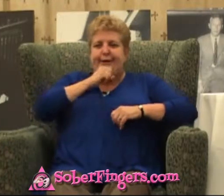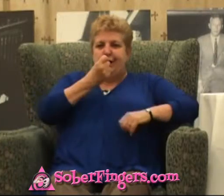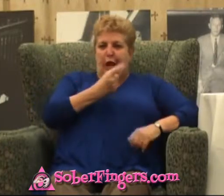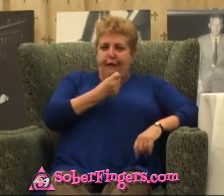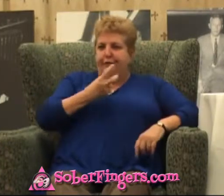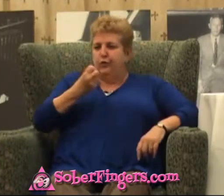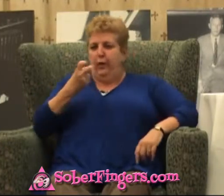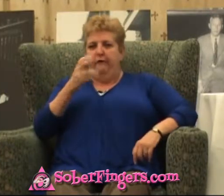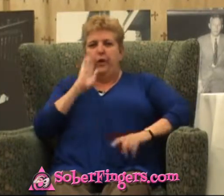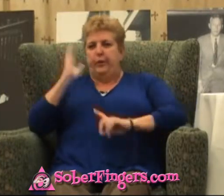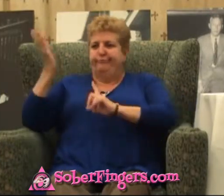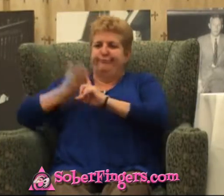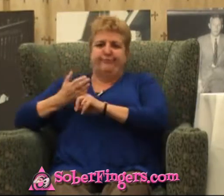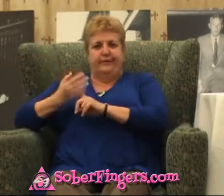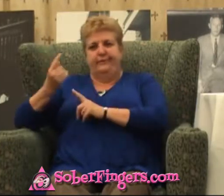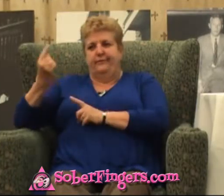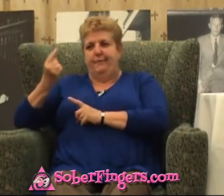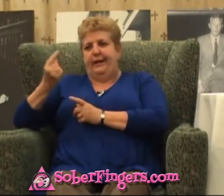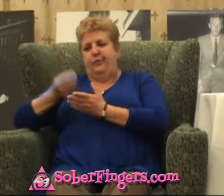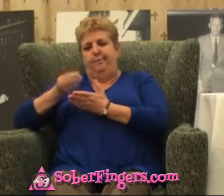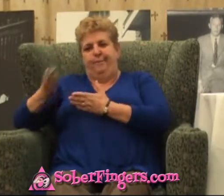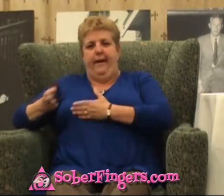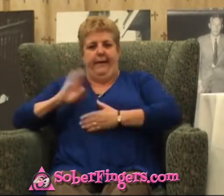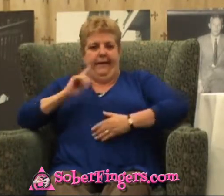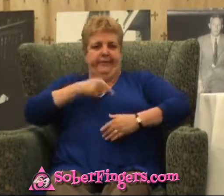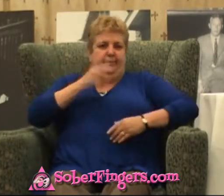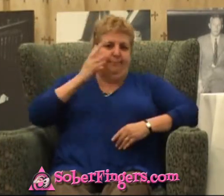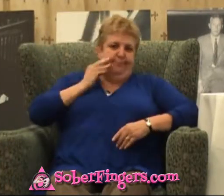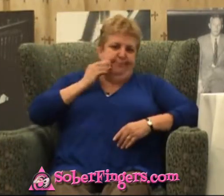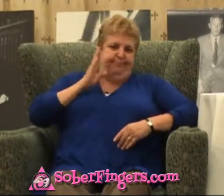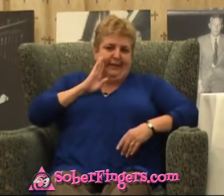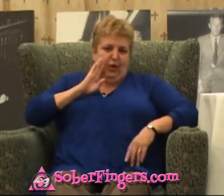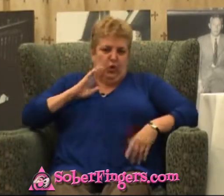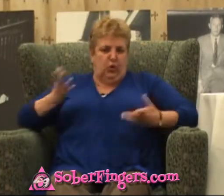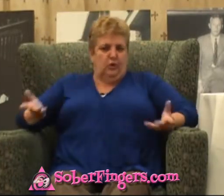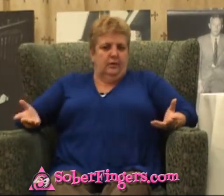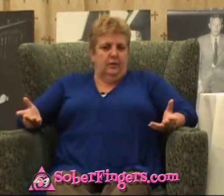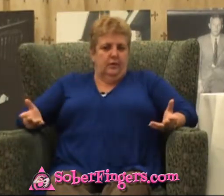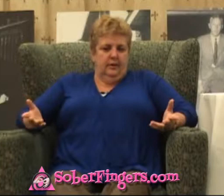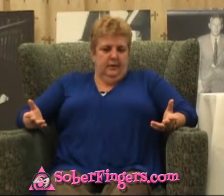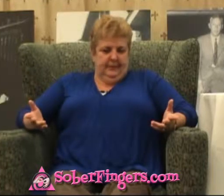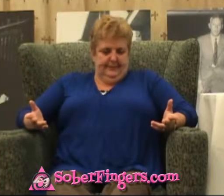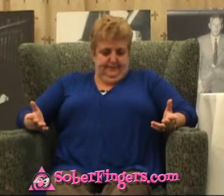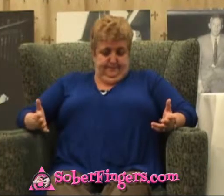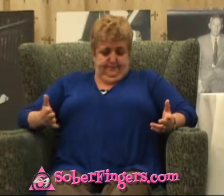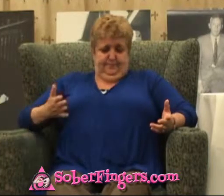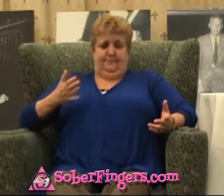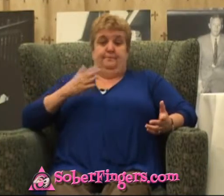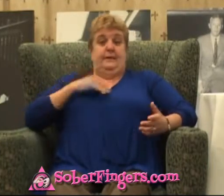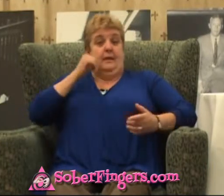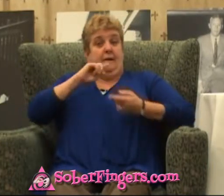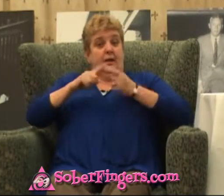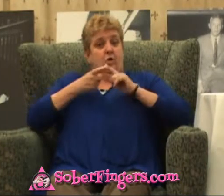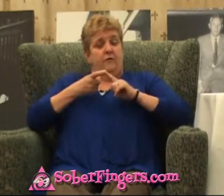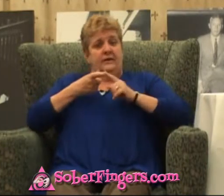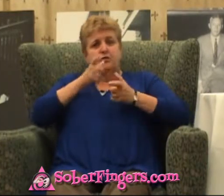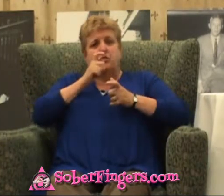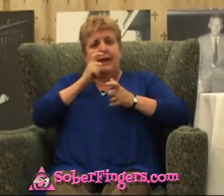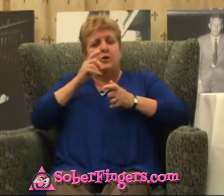into buying us a six-pack, and we'd each have a beer. And my girlfriends were all normal drinkers. They'd be about halfway